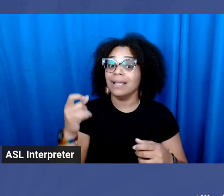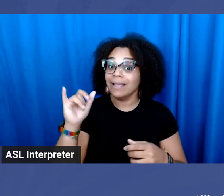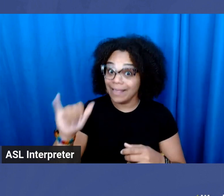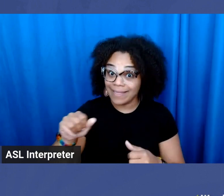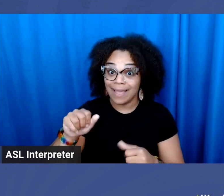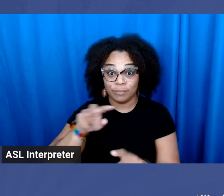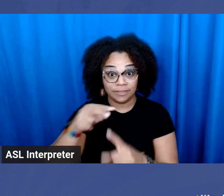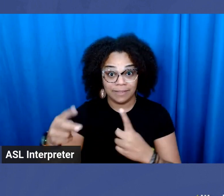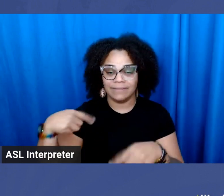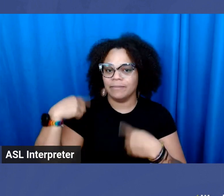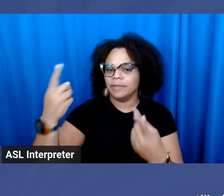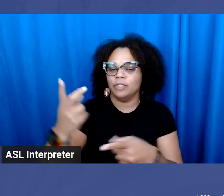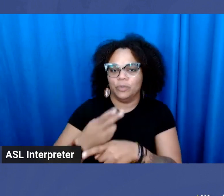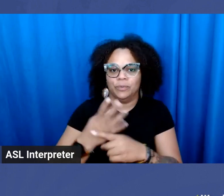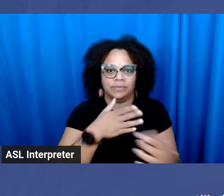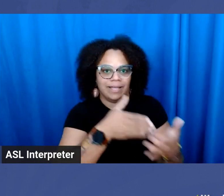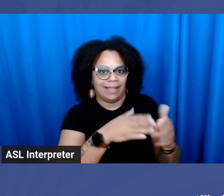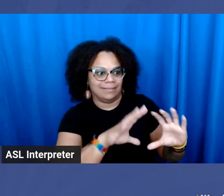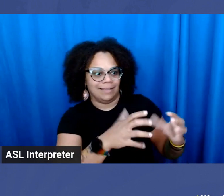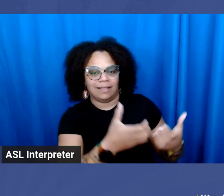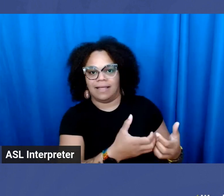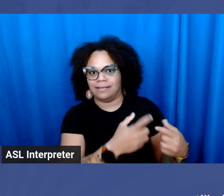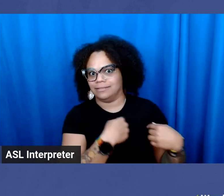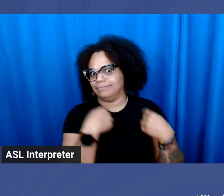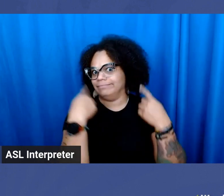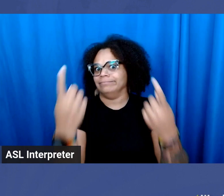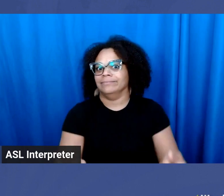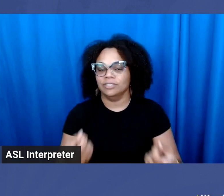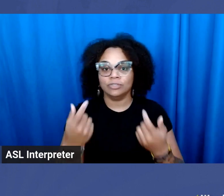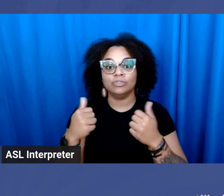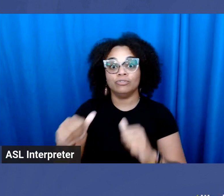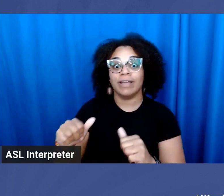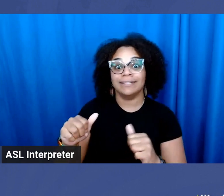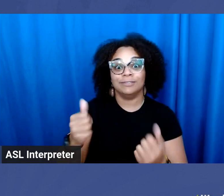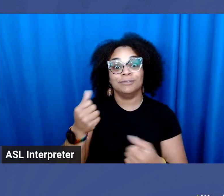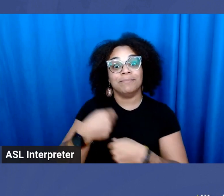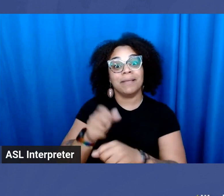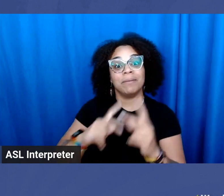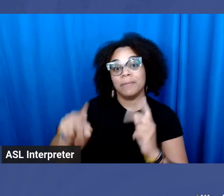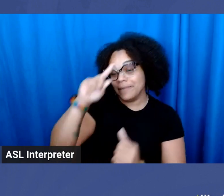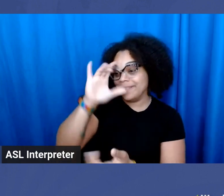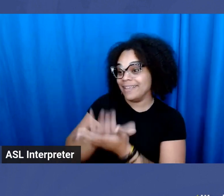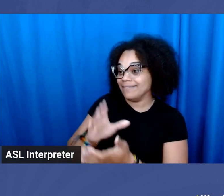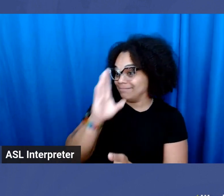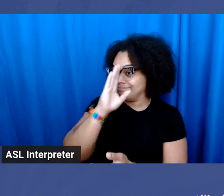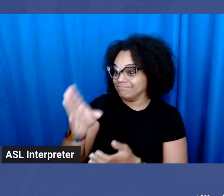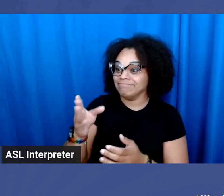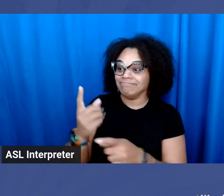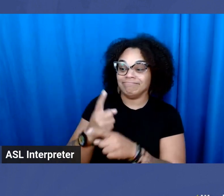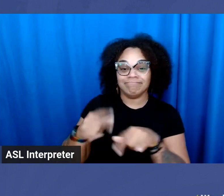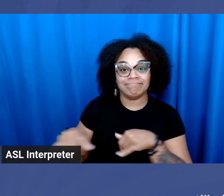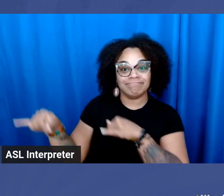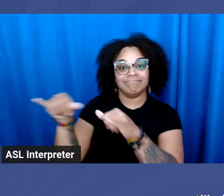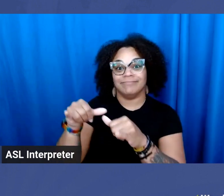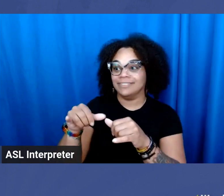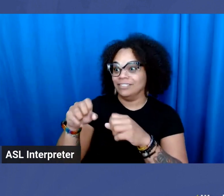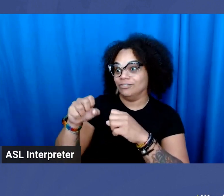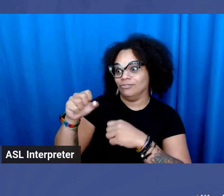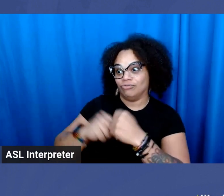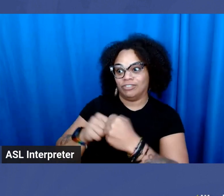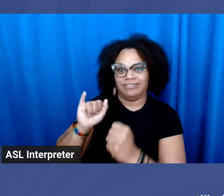class solidarity and in order to regulate heteronormative family structures that allow for unpaid reproductive labor and care